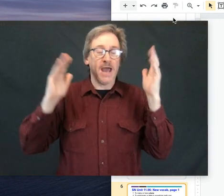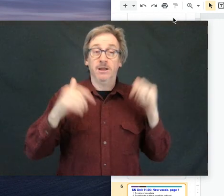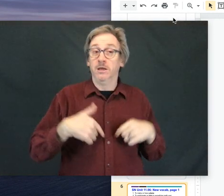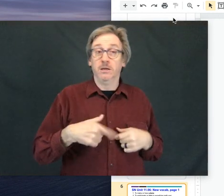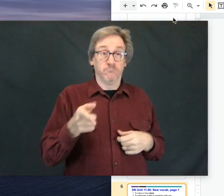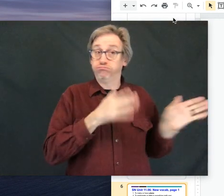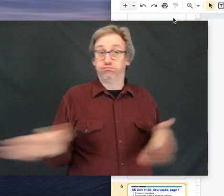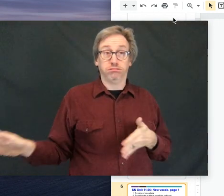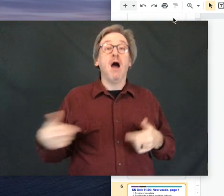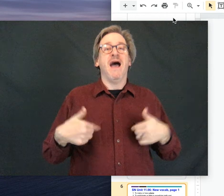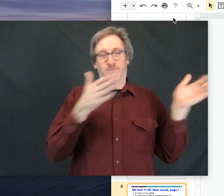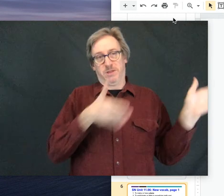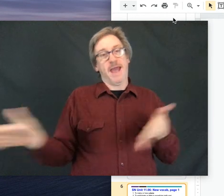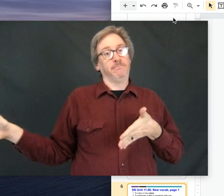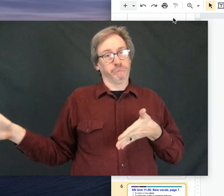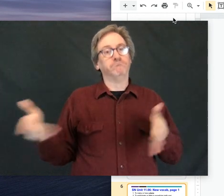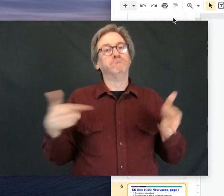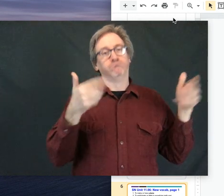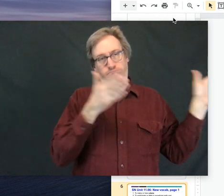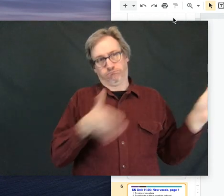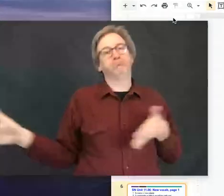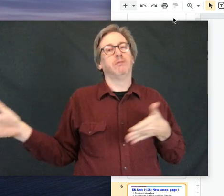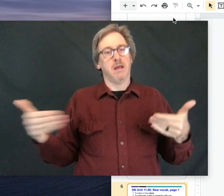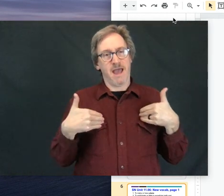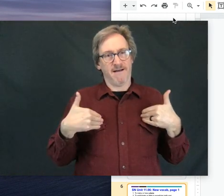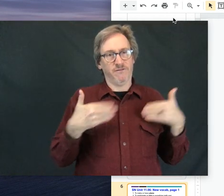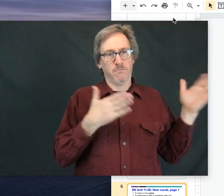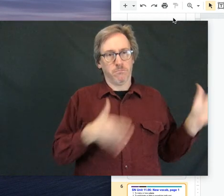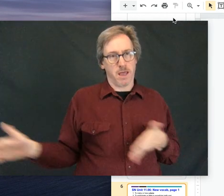You can have a plan,